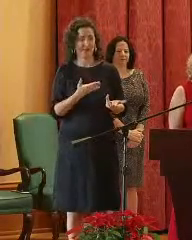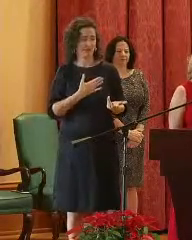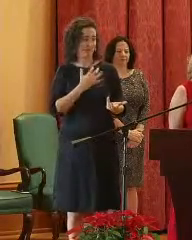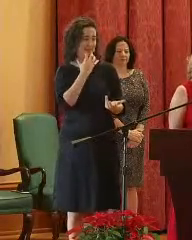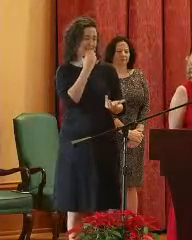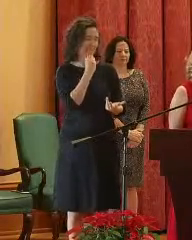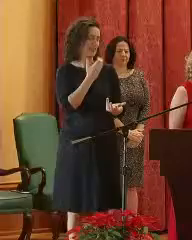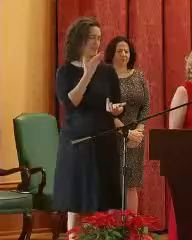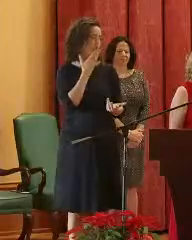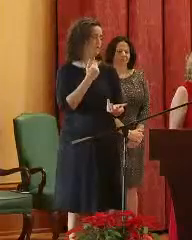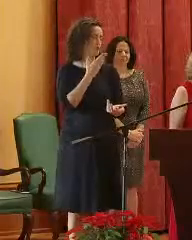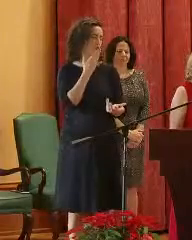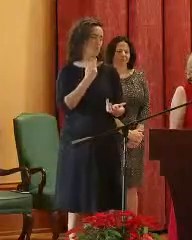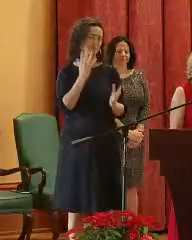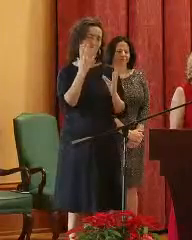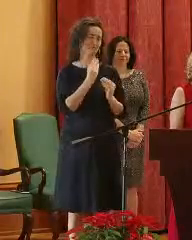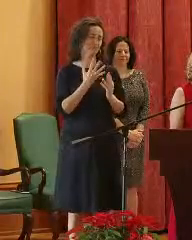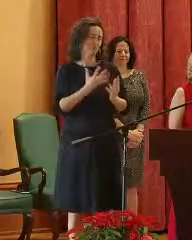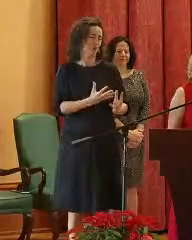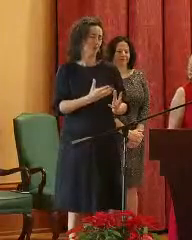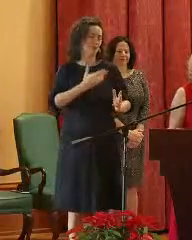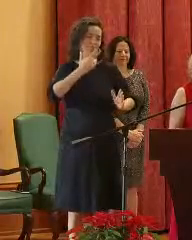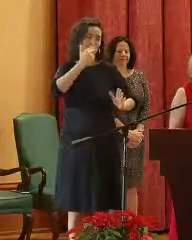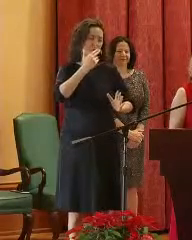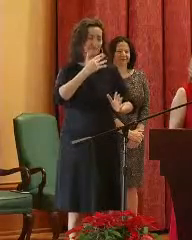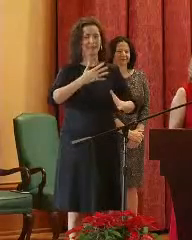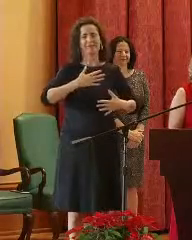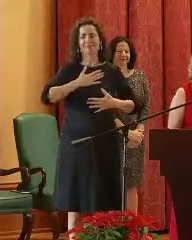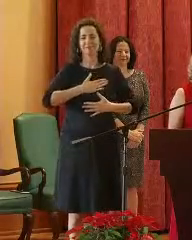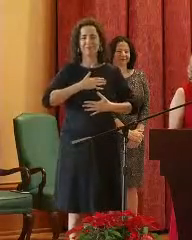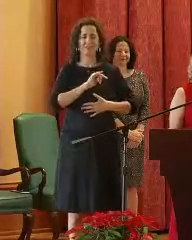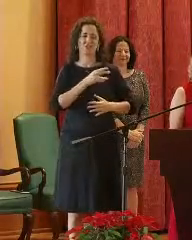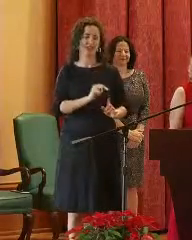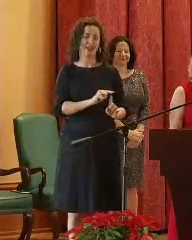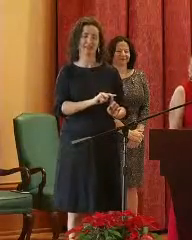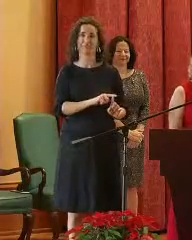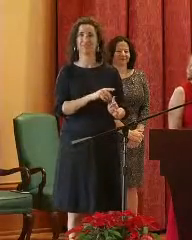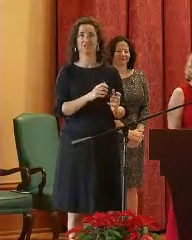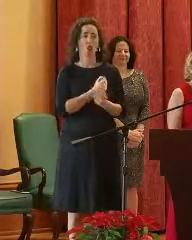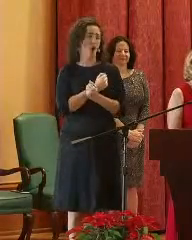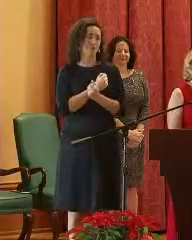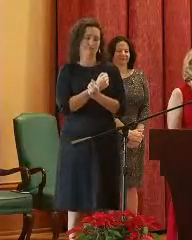dear, sweet, and charmingly amusing and entertaining Jen.